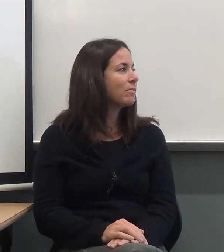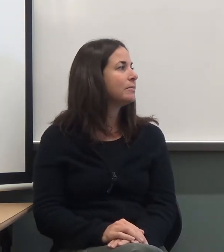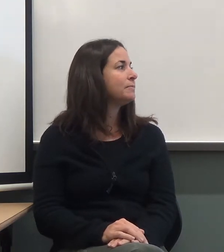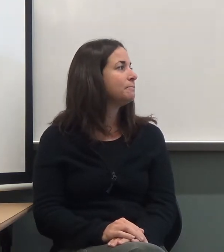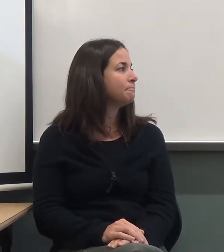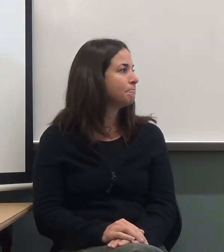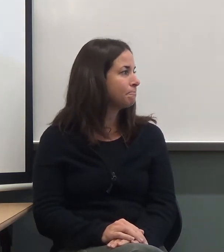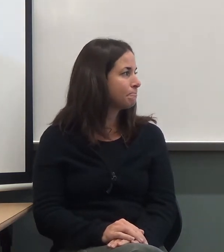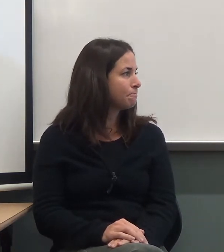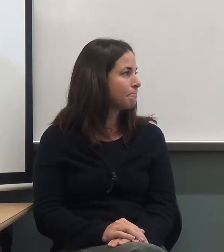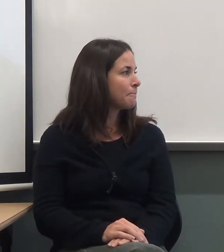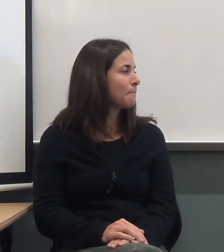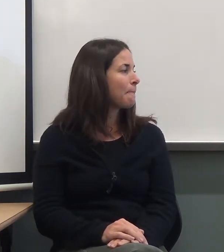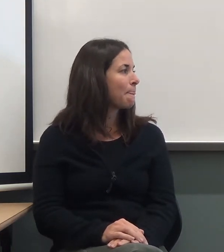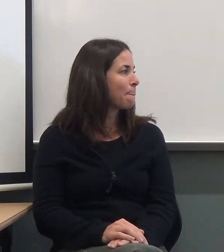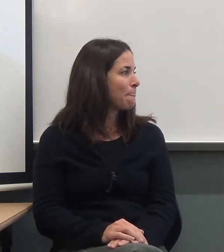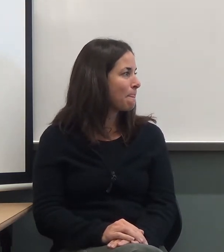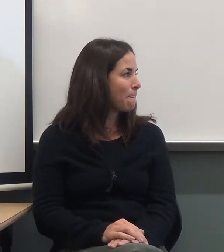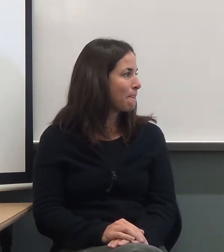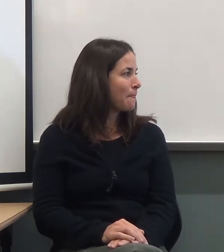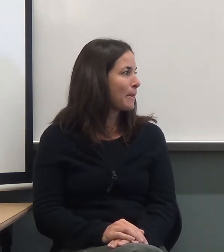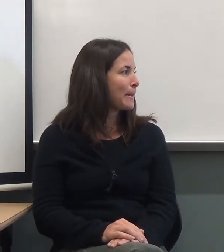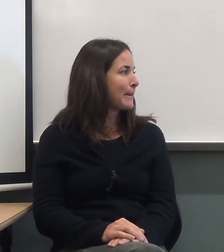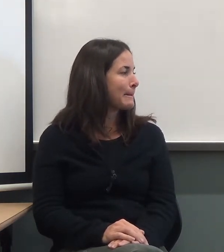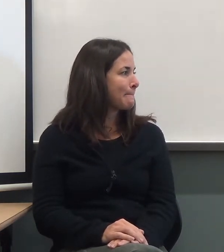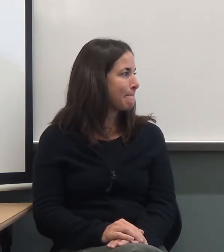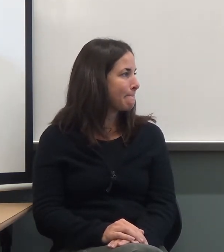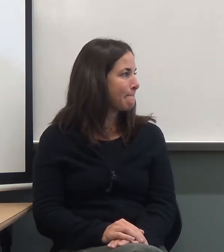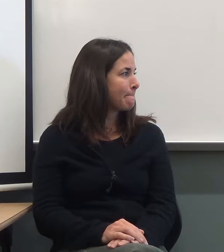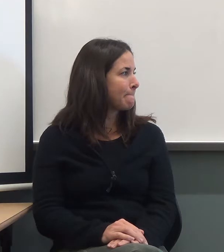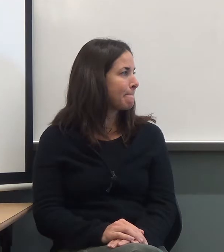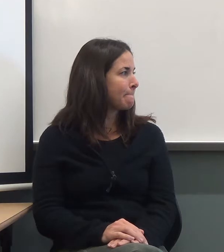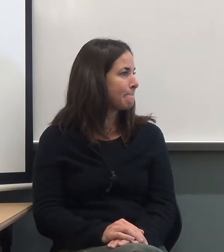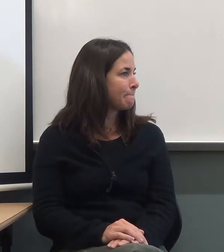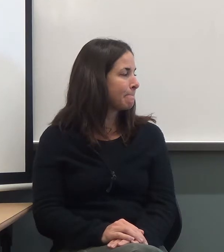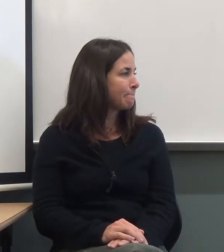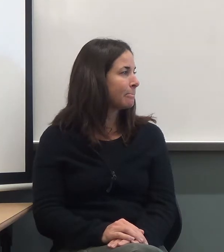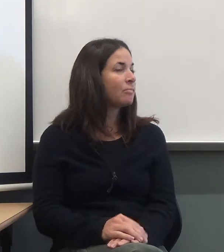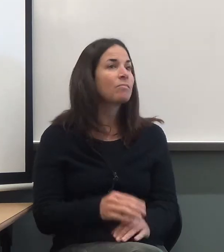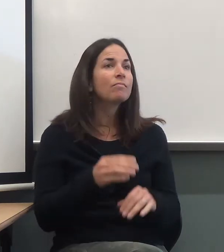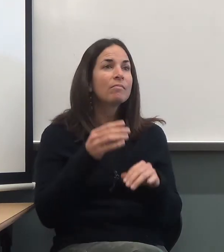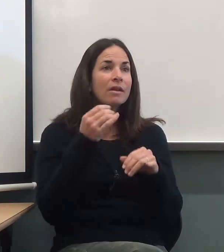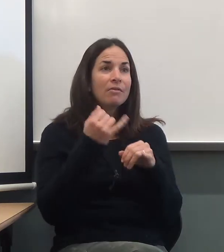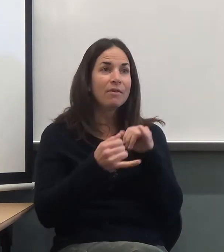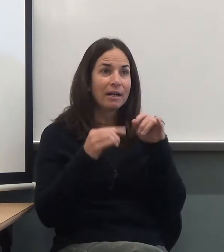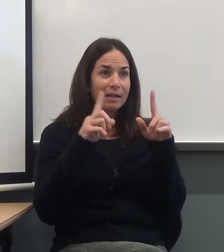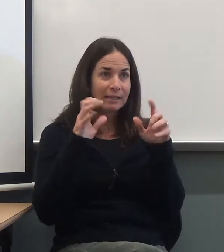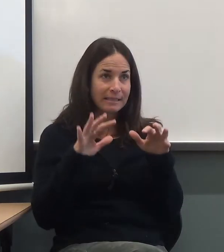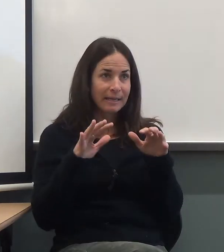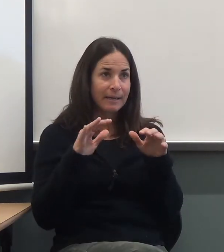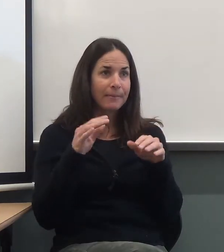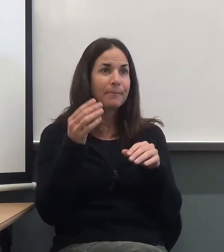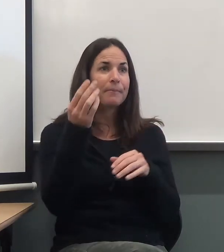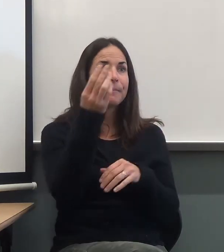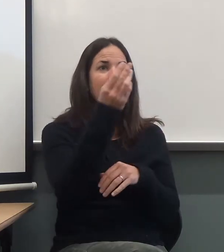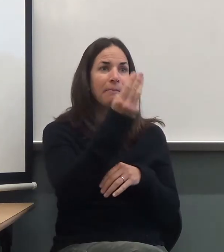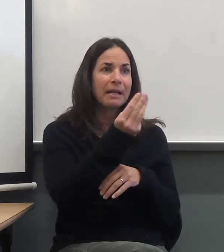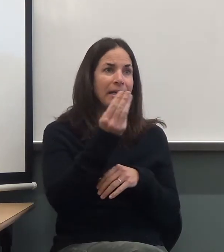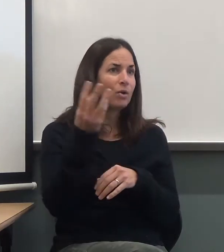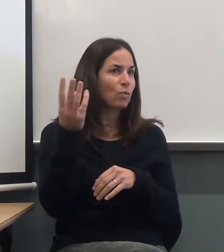Get to it. And final exam. Let's see. Monday and